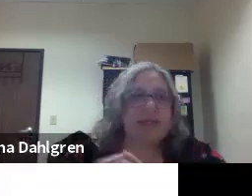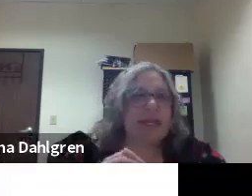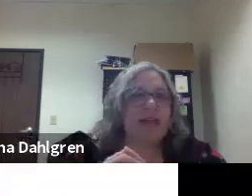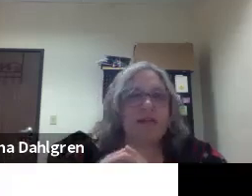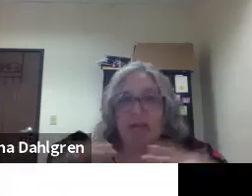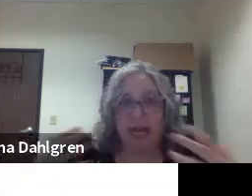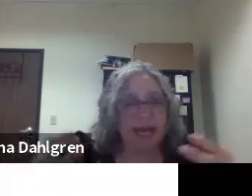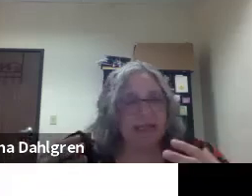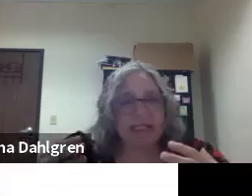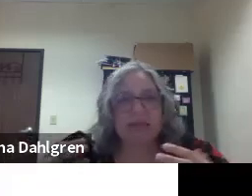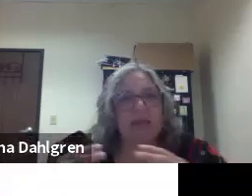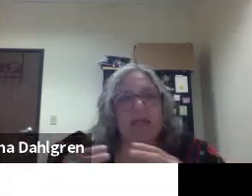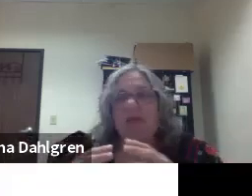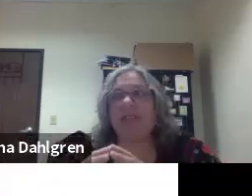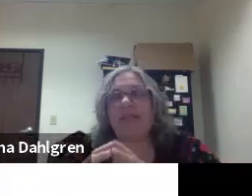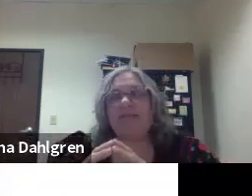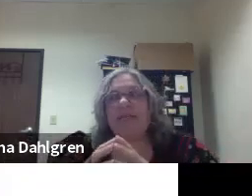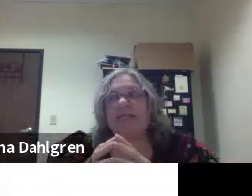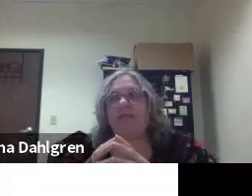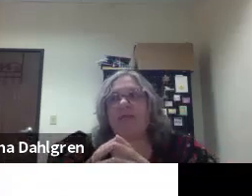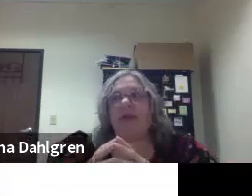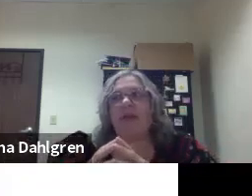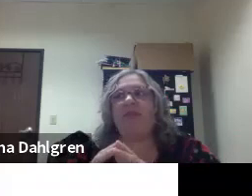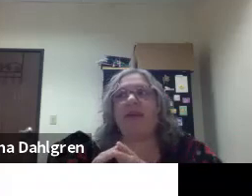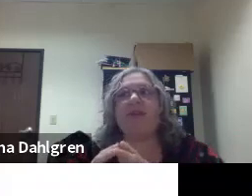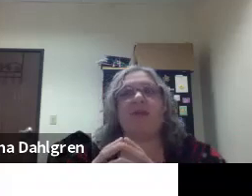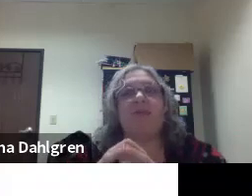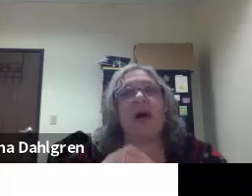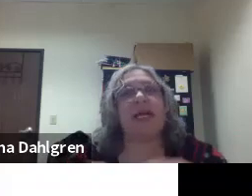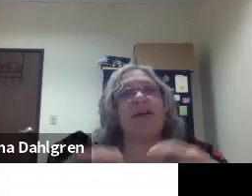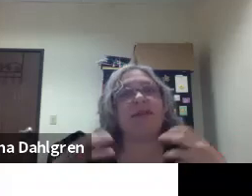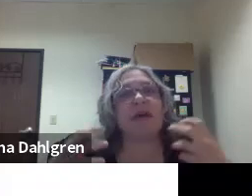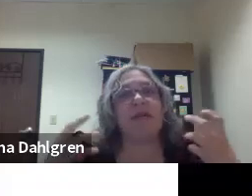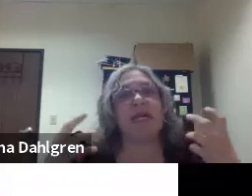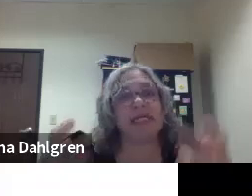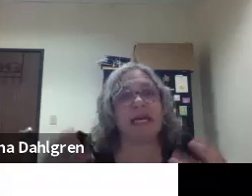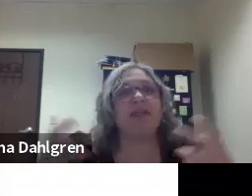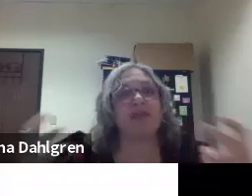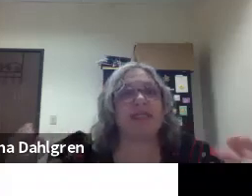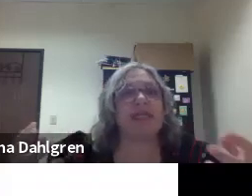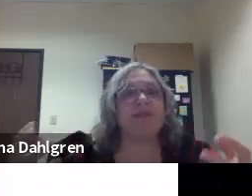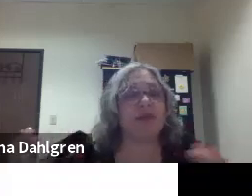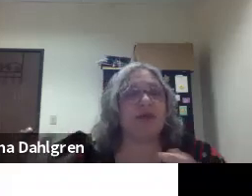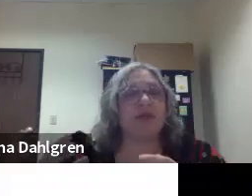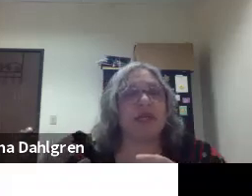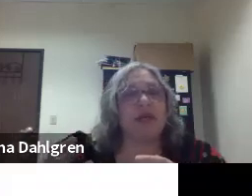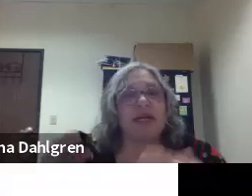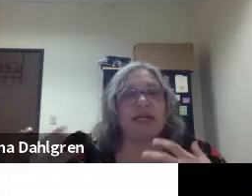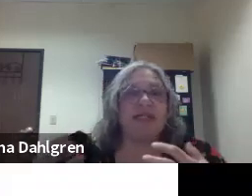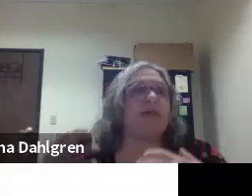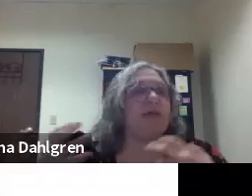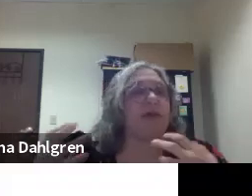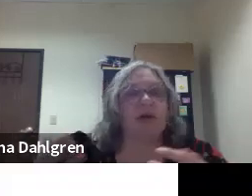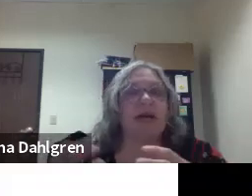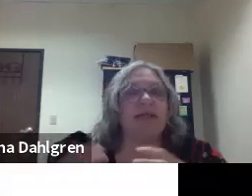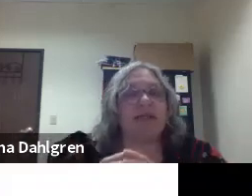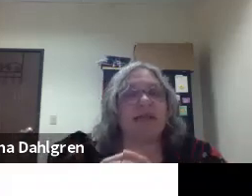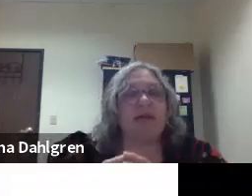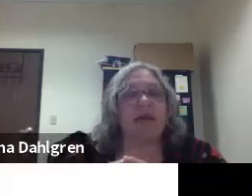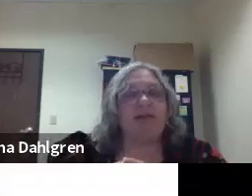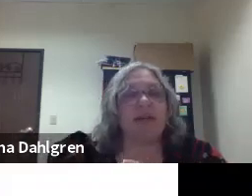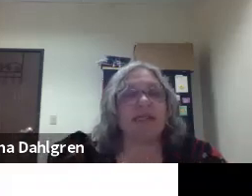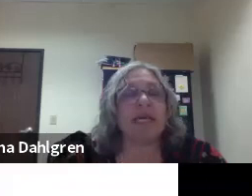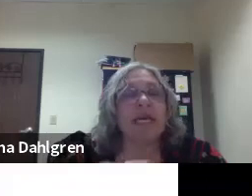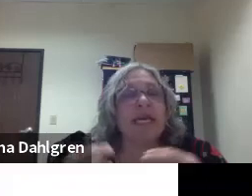that has a disability receives these types of benefits, but if somebody does receive Social Security disability or